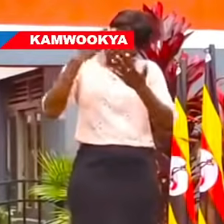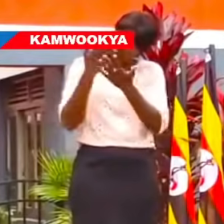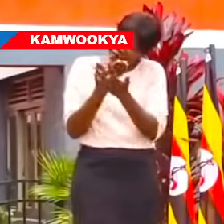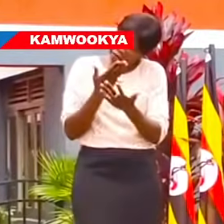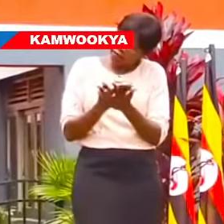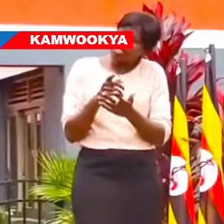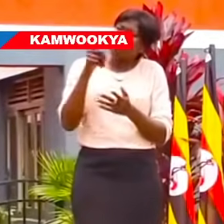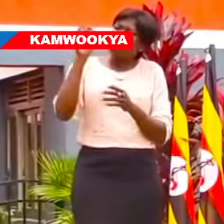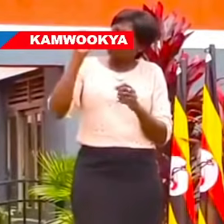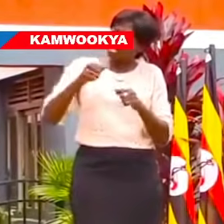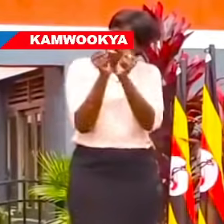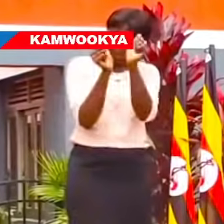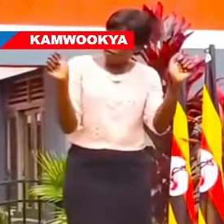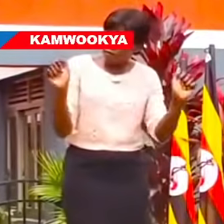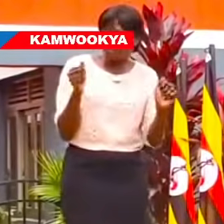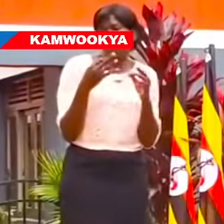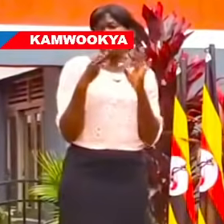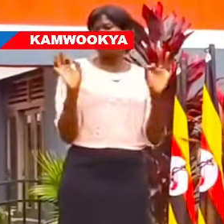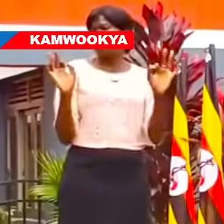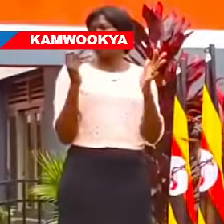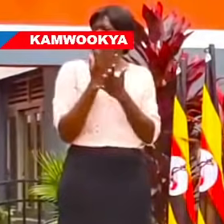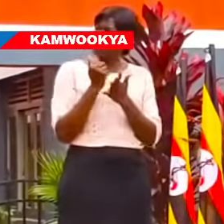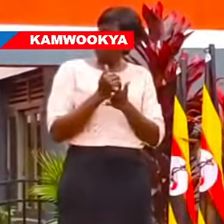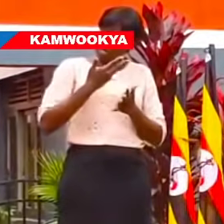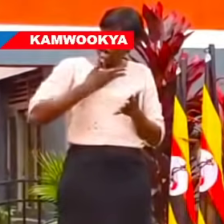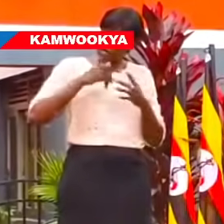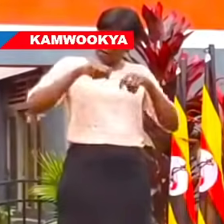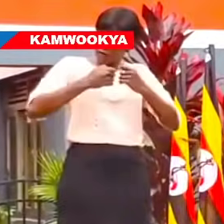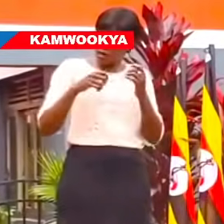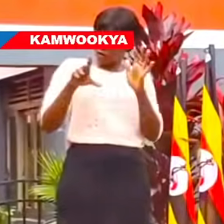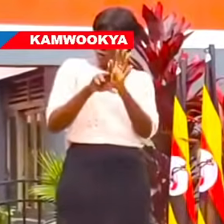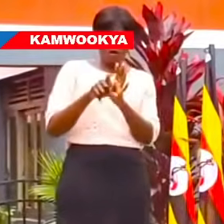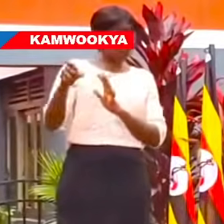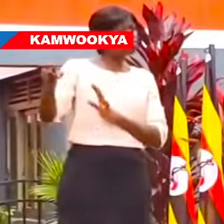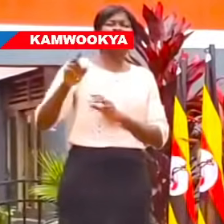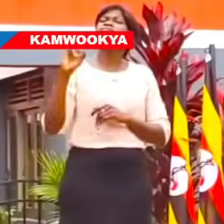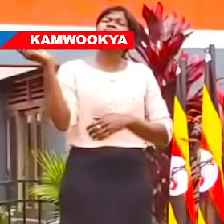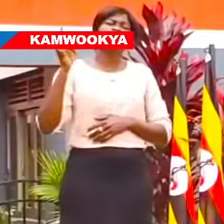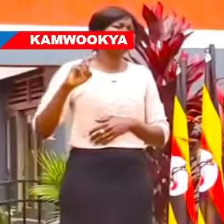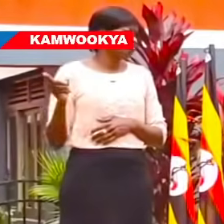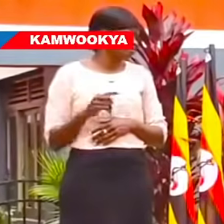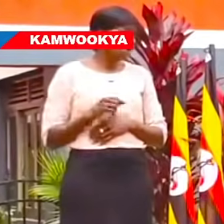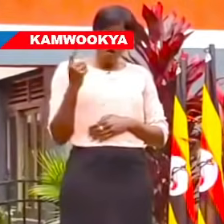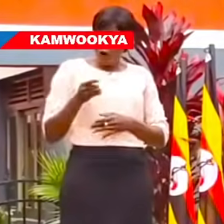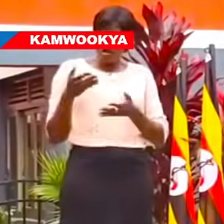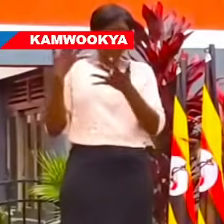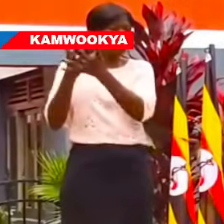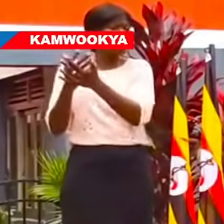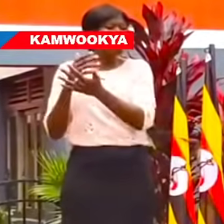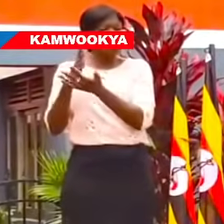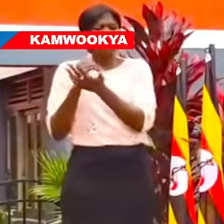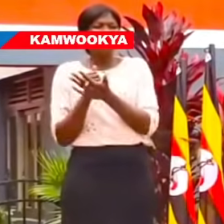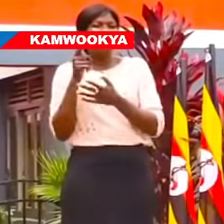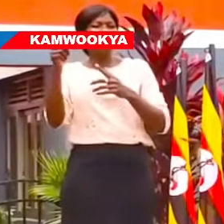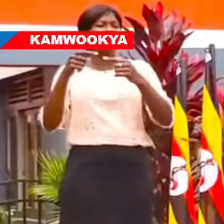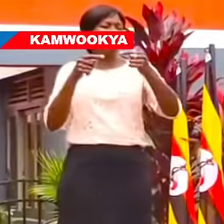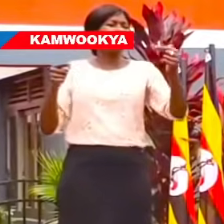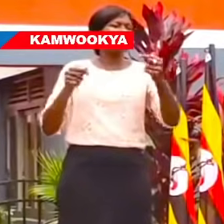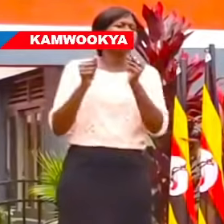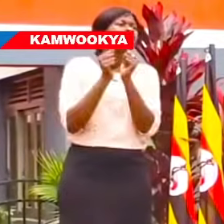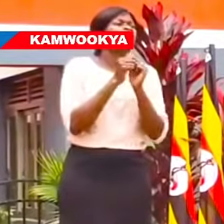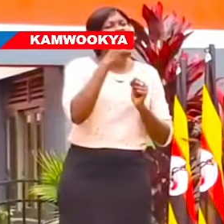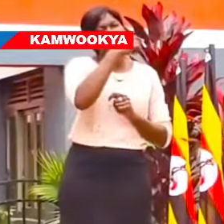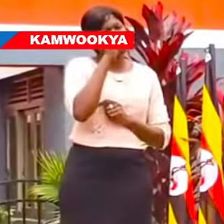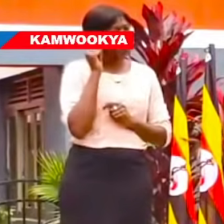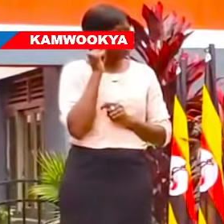innocent. They have not committed any offense whatsoever. They are there because they don't agree with Mr. Museveni. And this is a matter we're